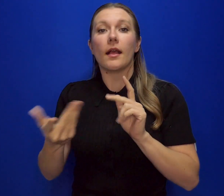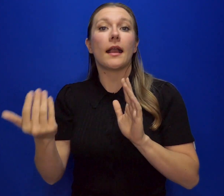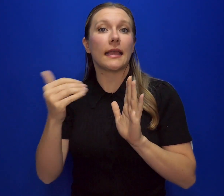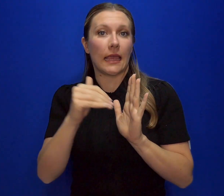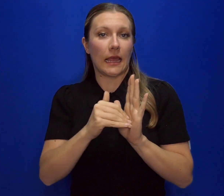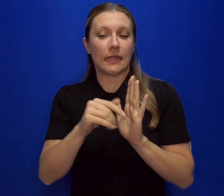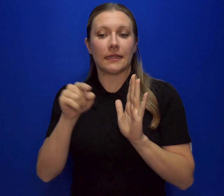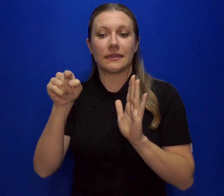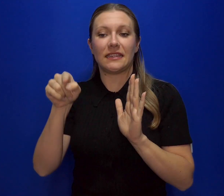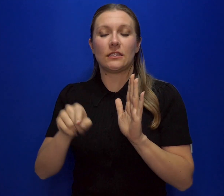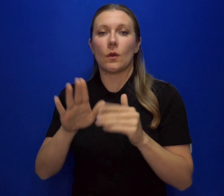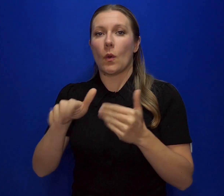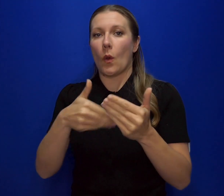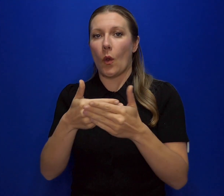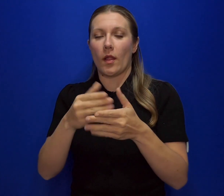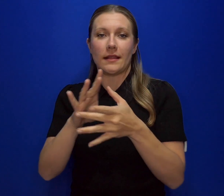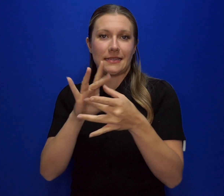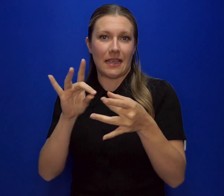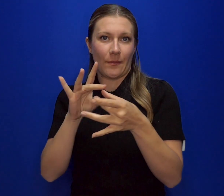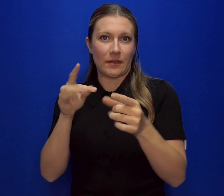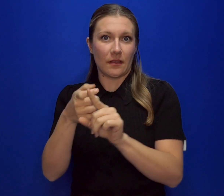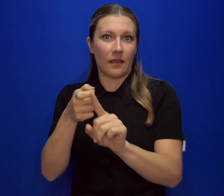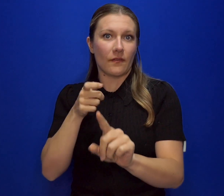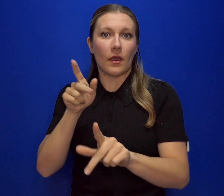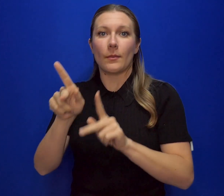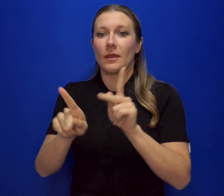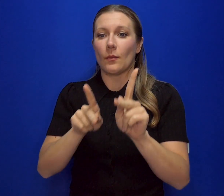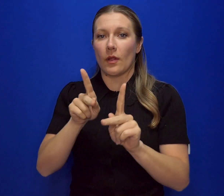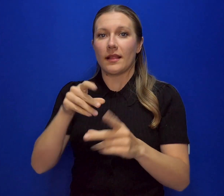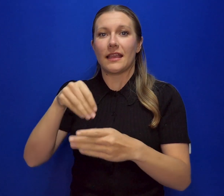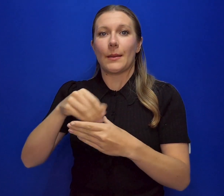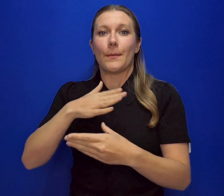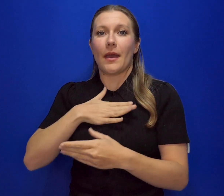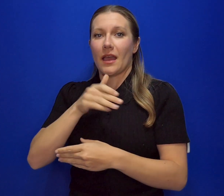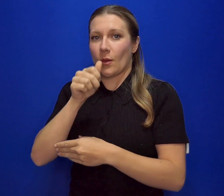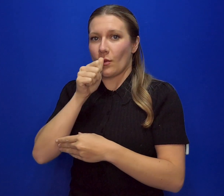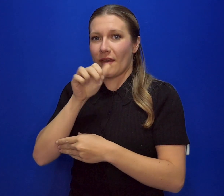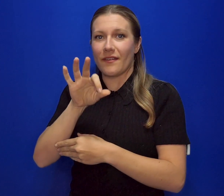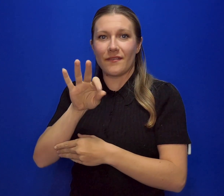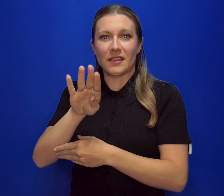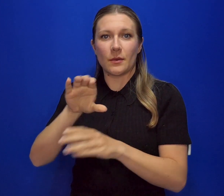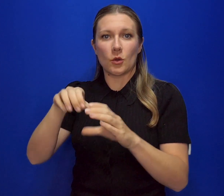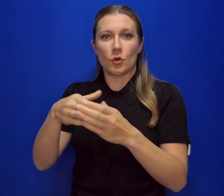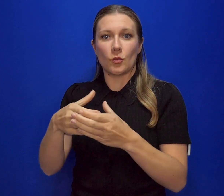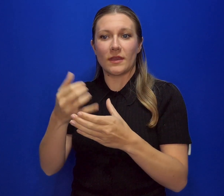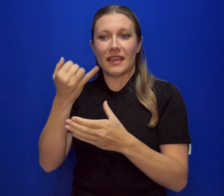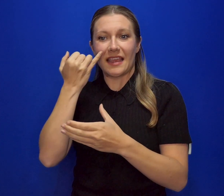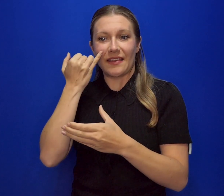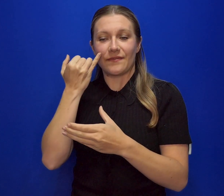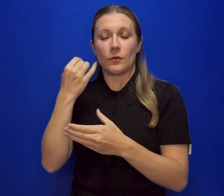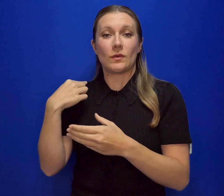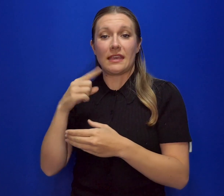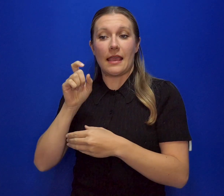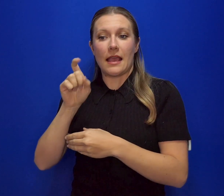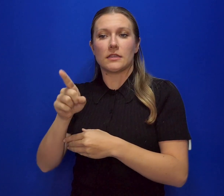these are statements from people in my private Facebook group when asked, what do you wish you would have known